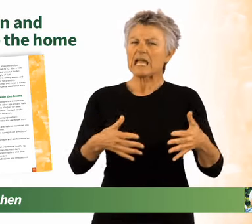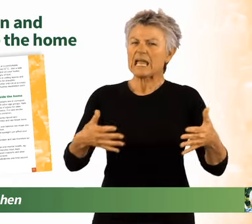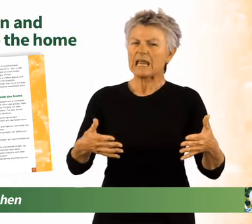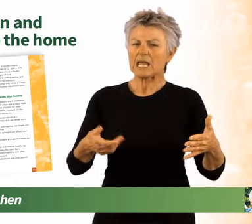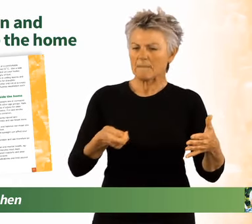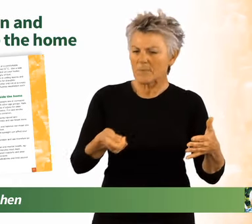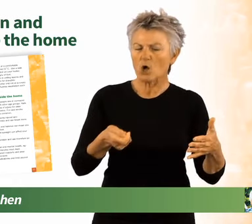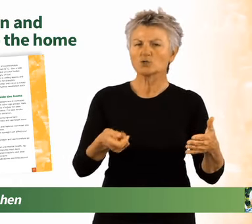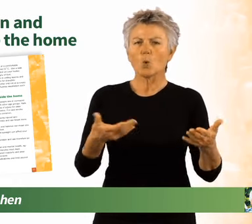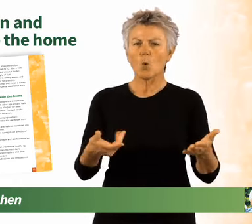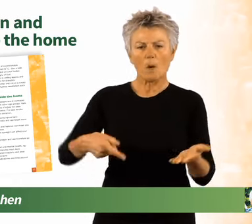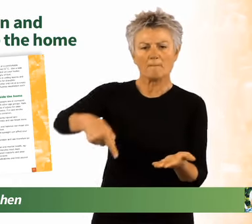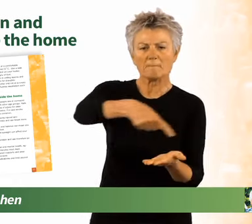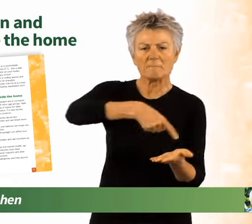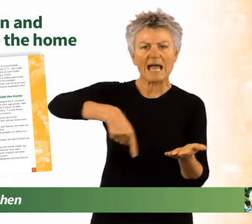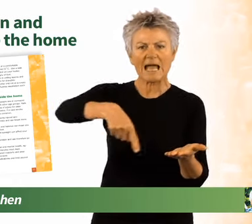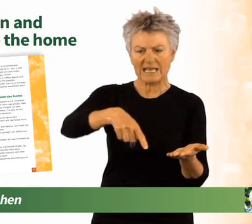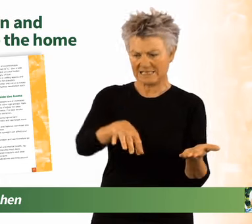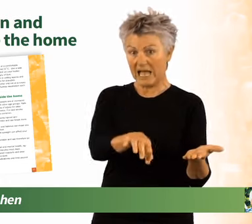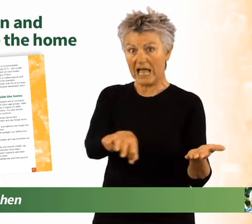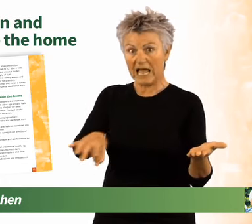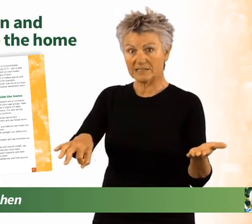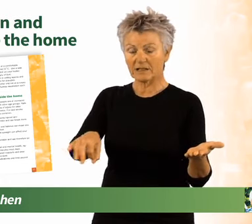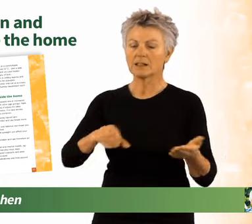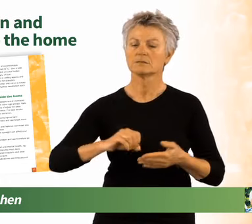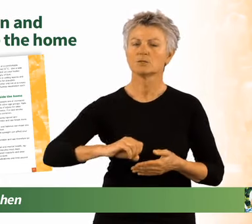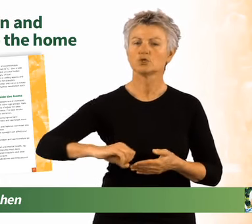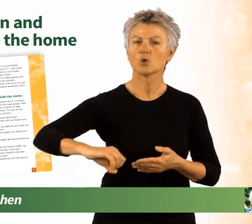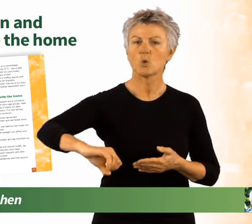Turn saucepan handles in when heating on the stove.